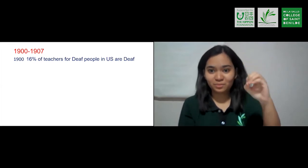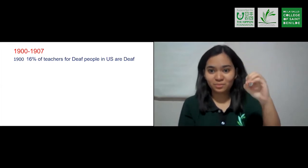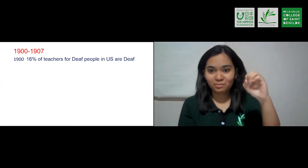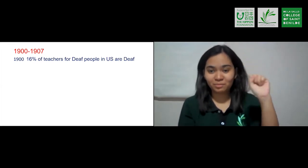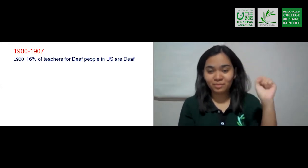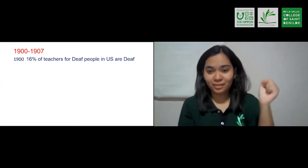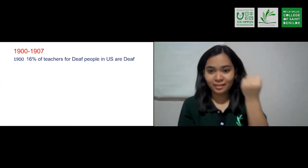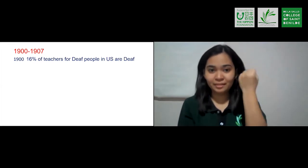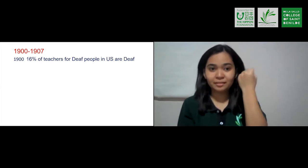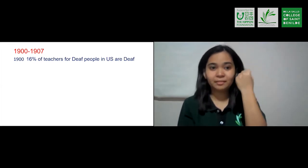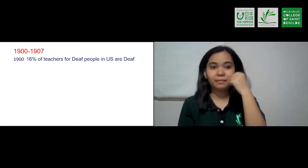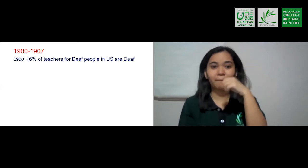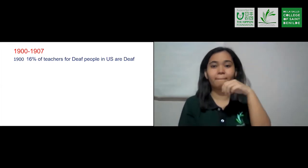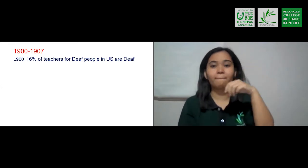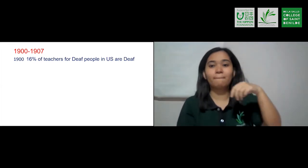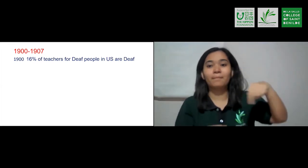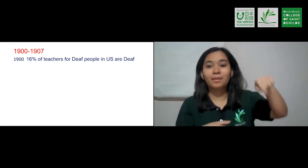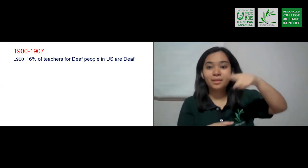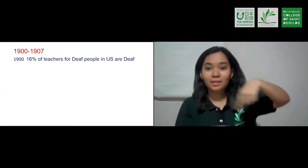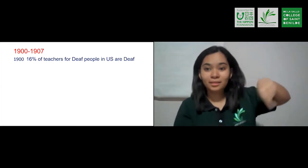In the 1900s rather,